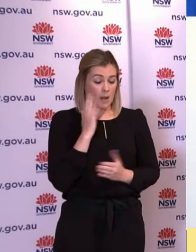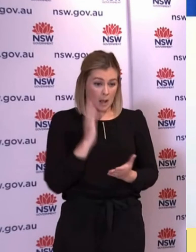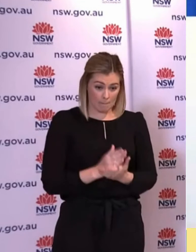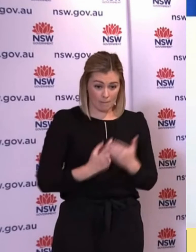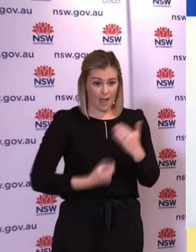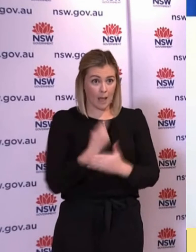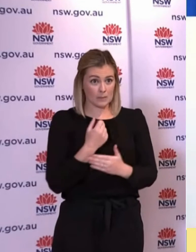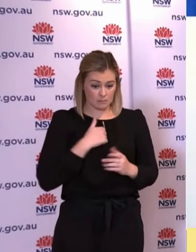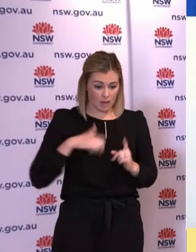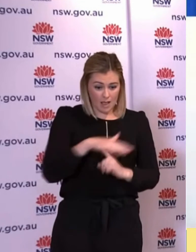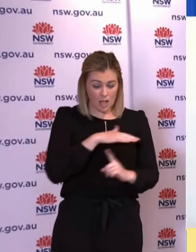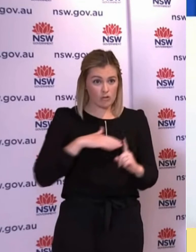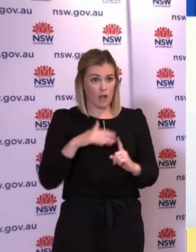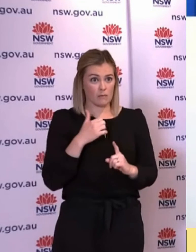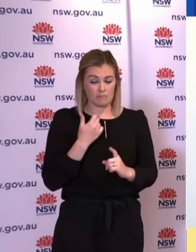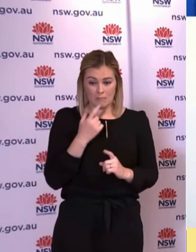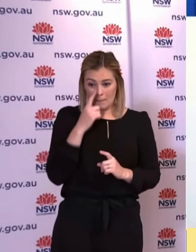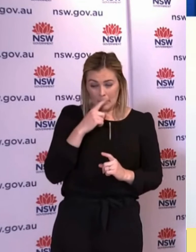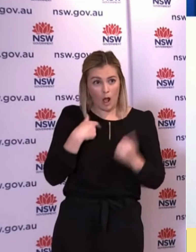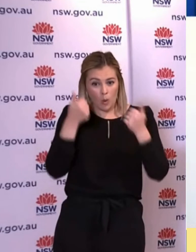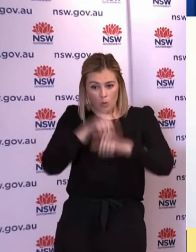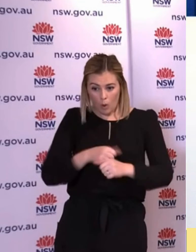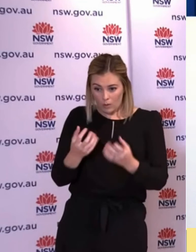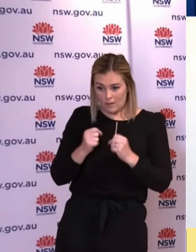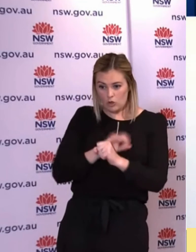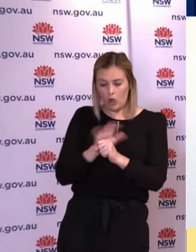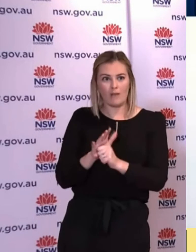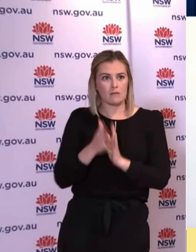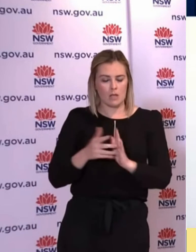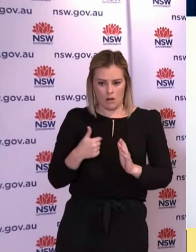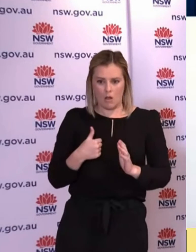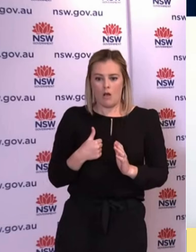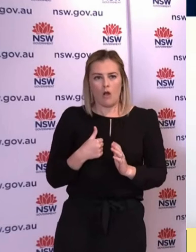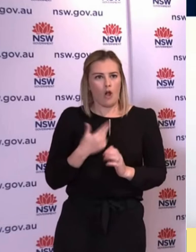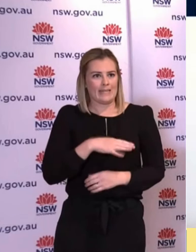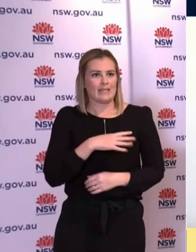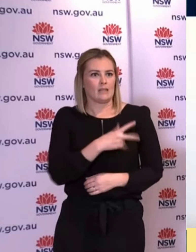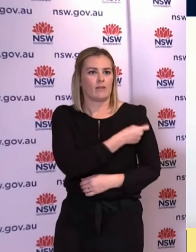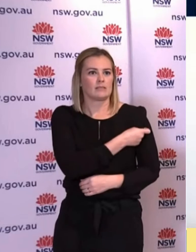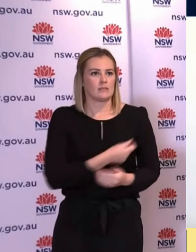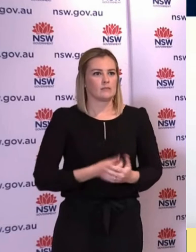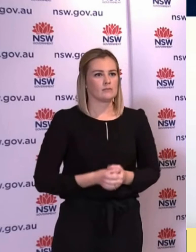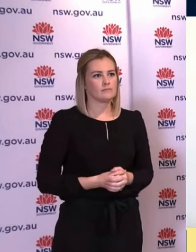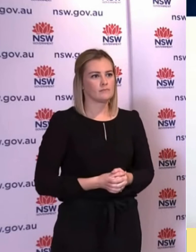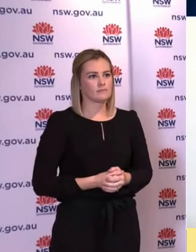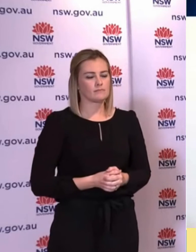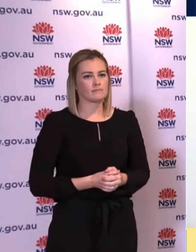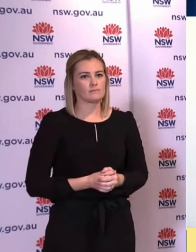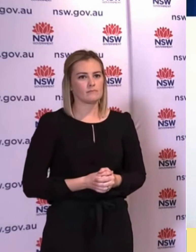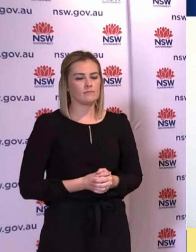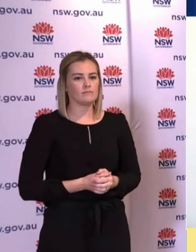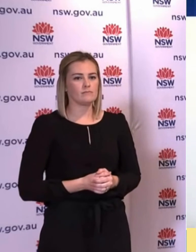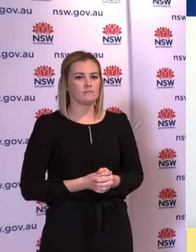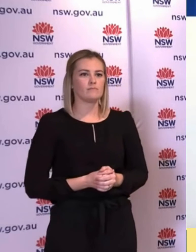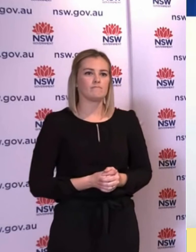soon as possible. I'm hopeful that those other states that perhaps haven't had the bigger issues will manage to convince